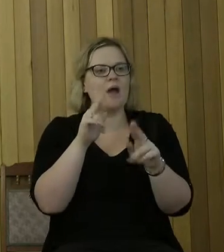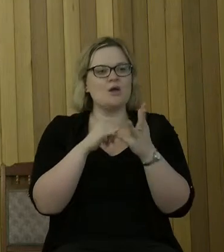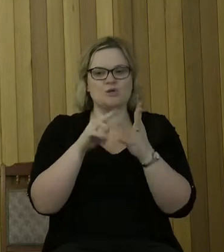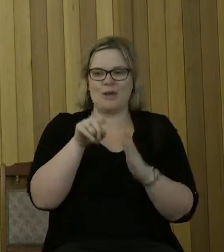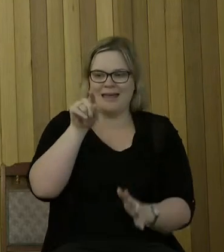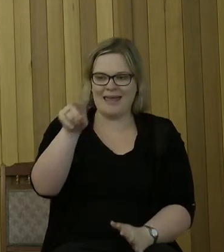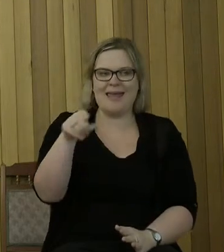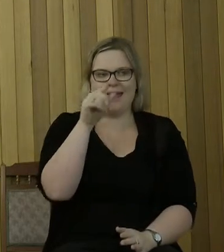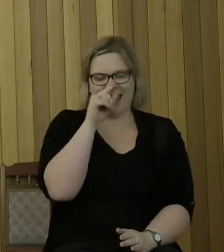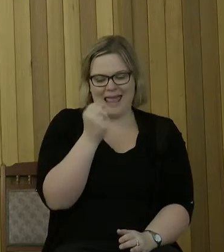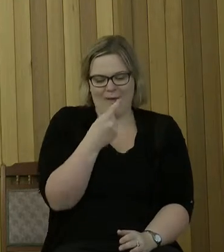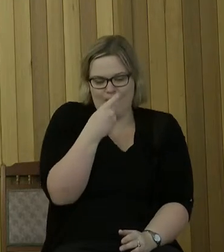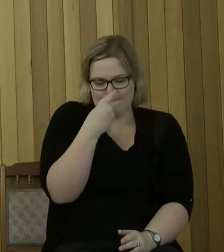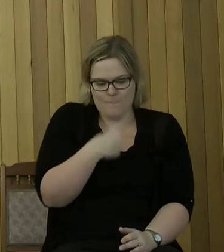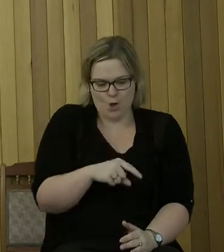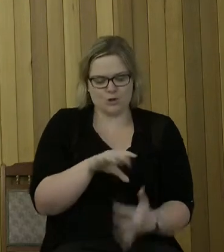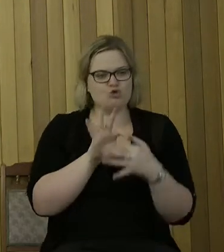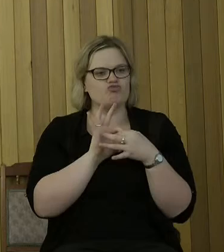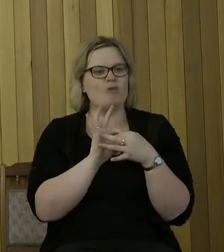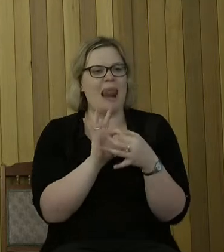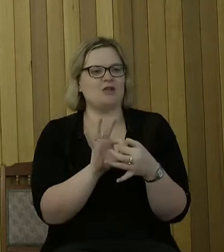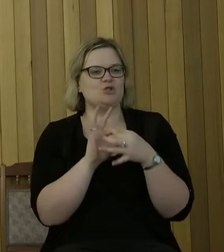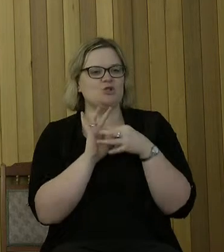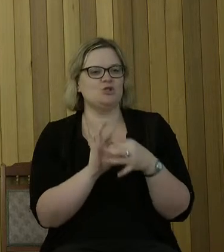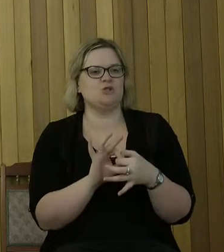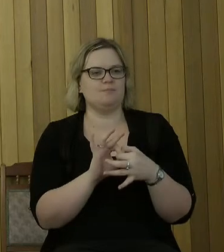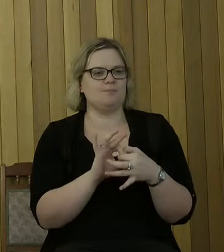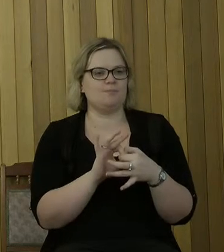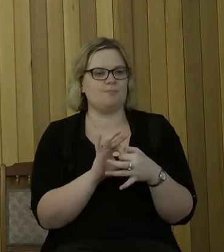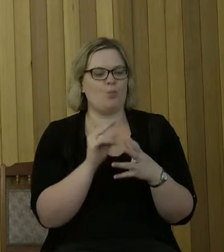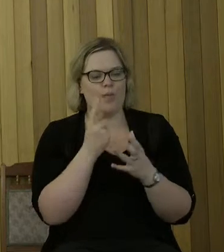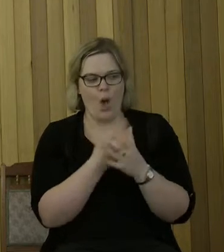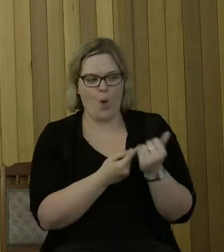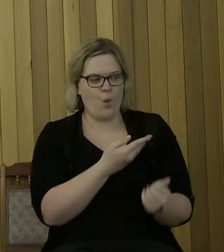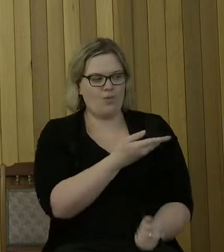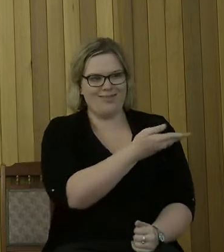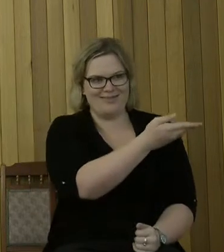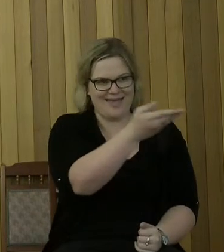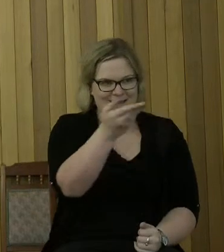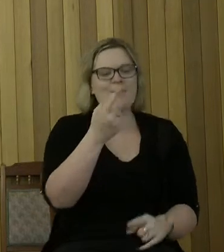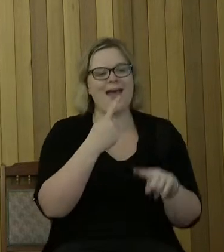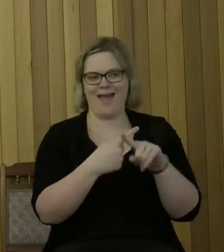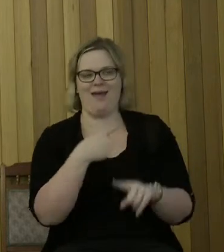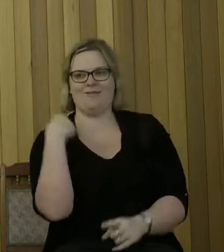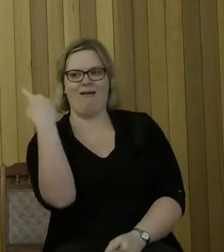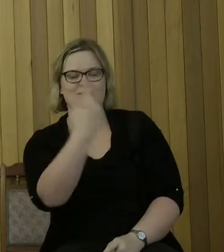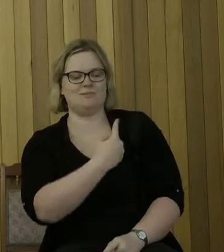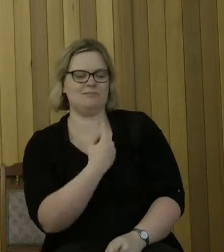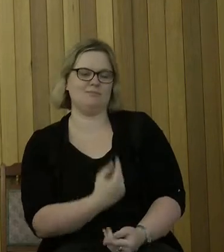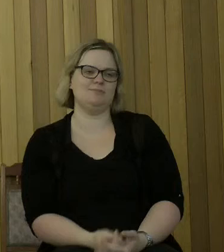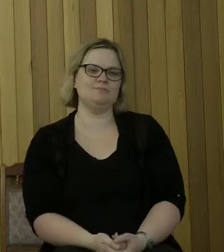a personal relationship with not only them, but with us.